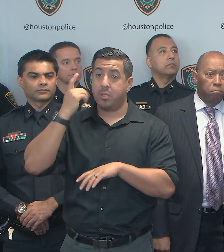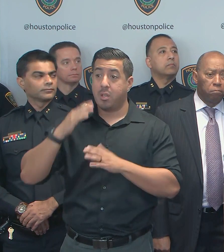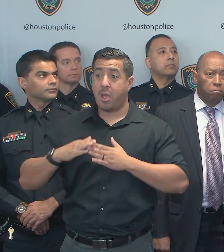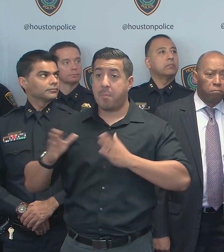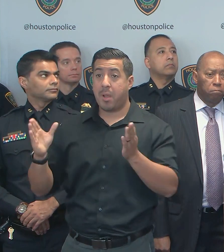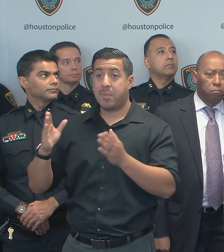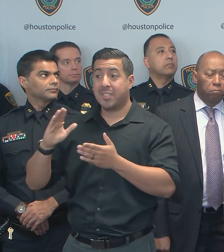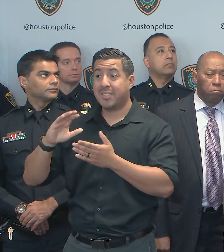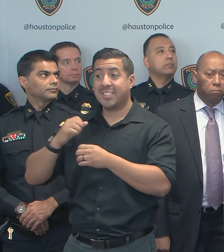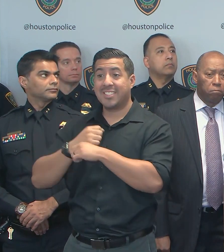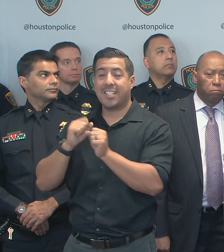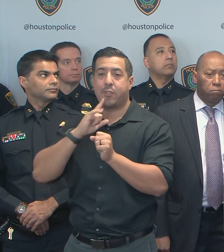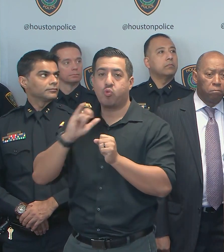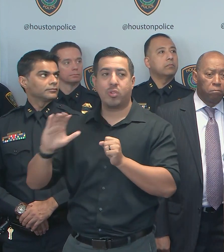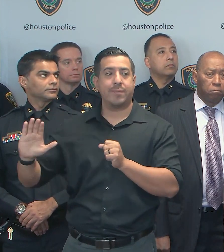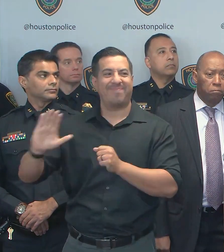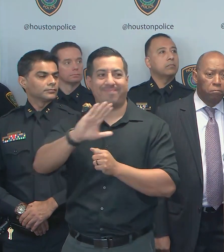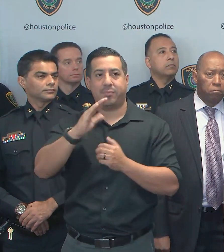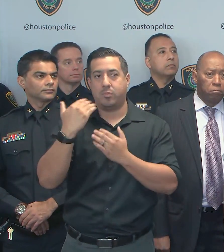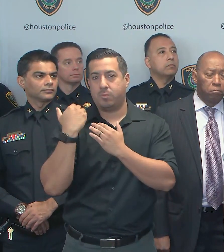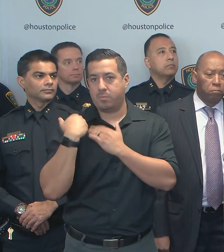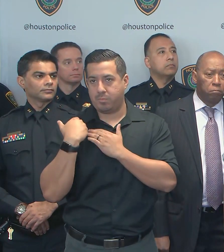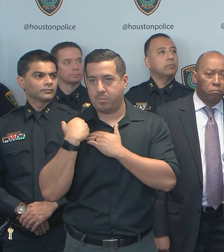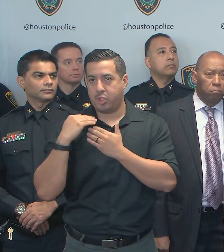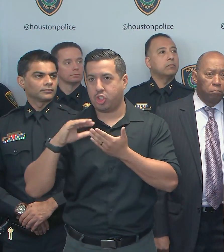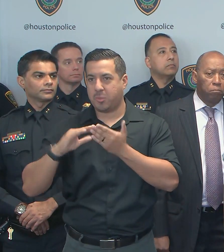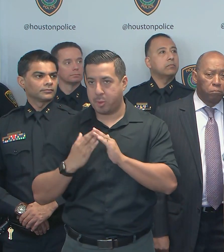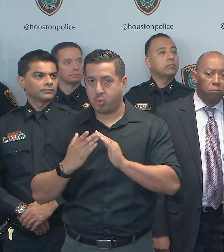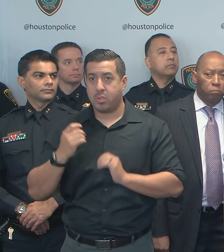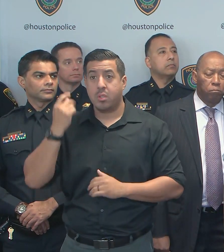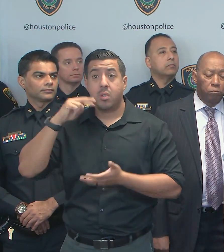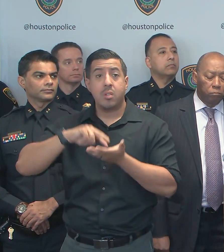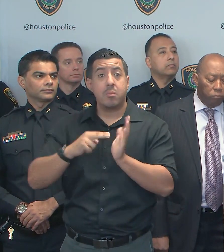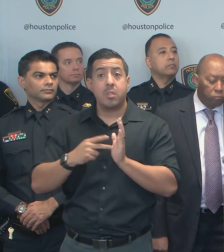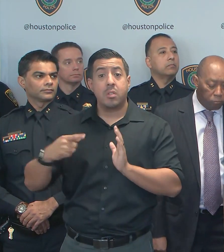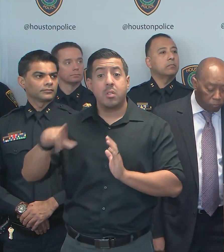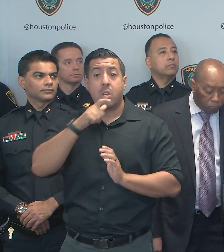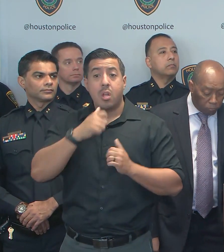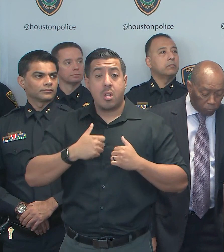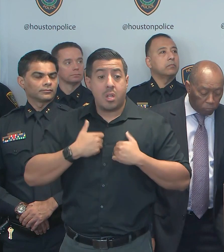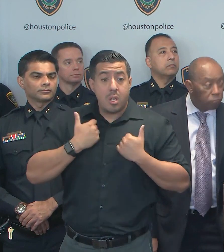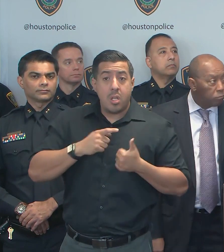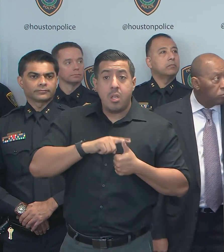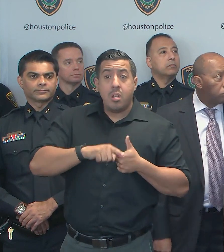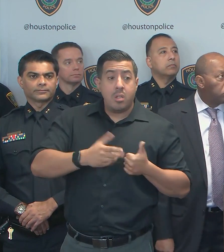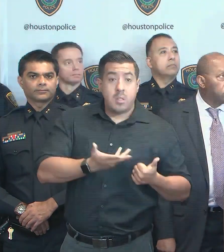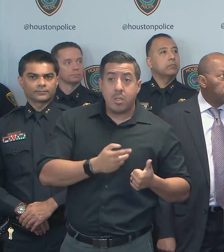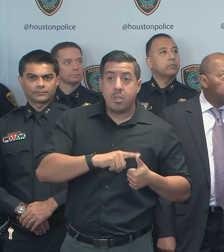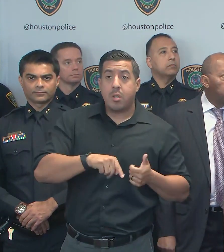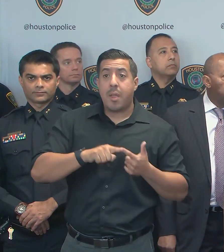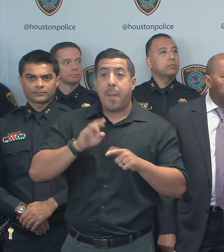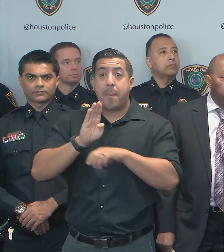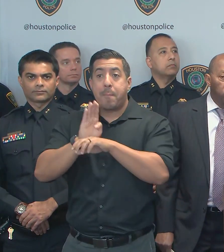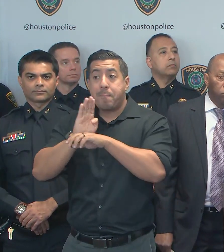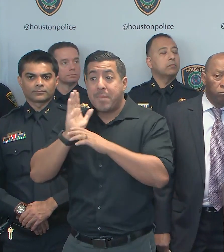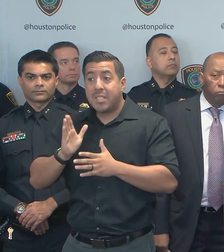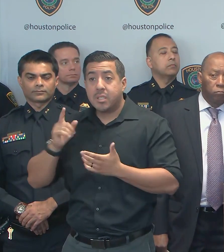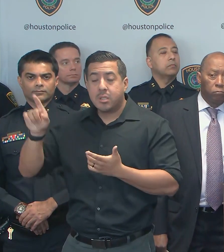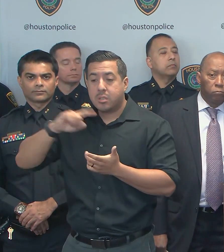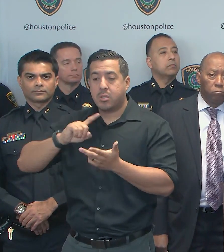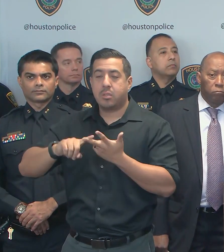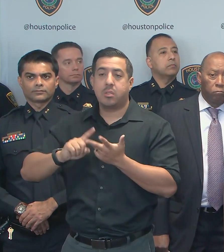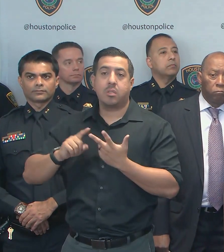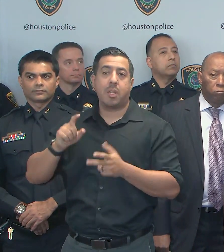safety is a community responsibility. This means that citizens, businesses, faith leaders,